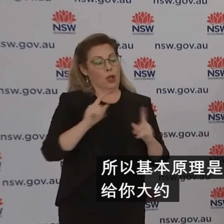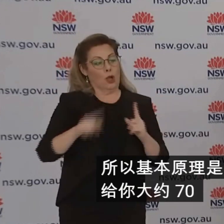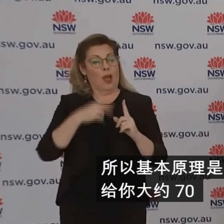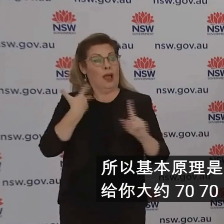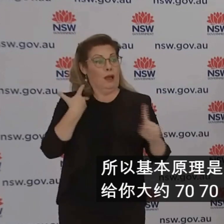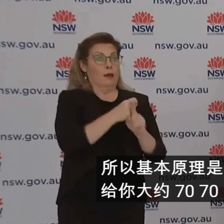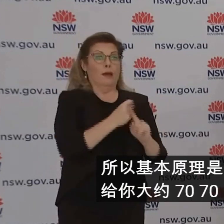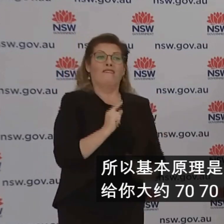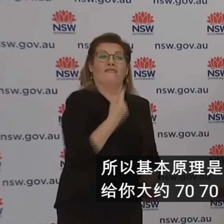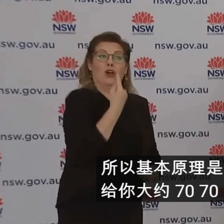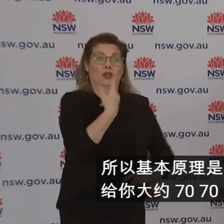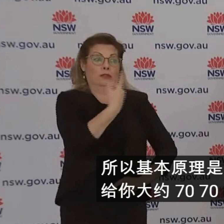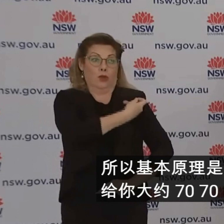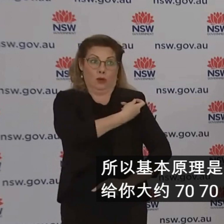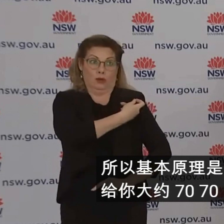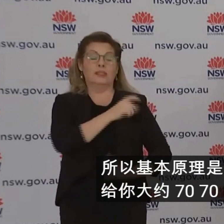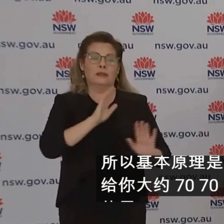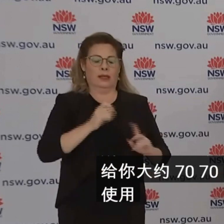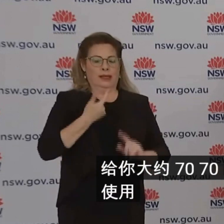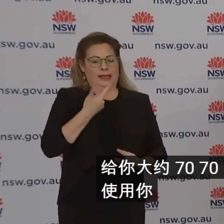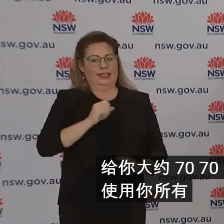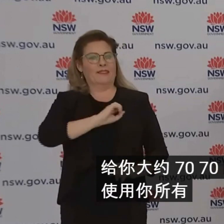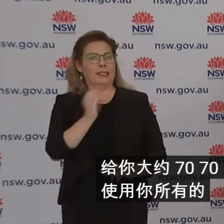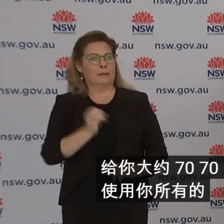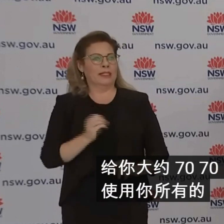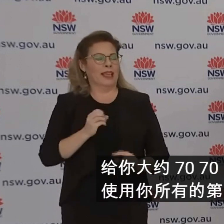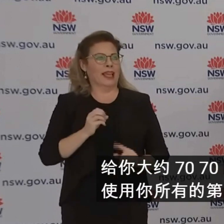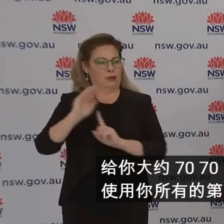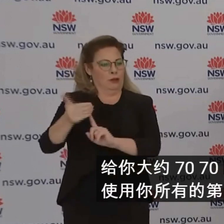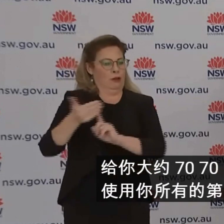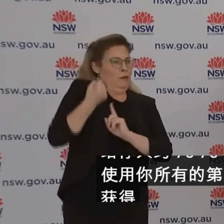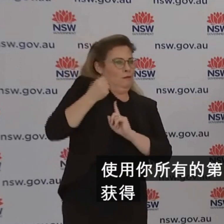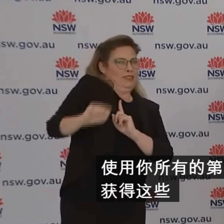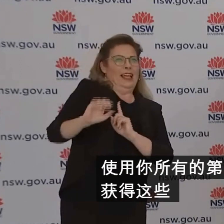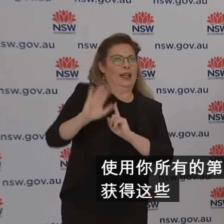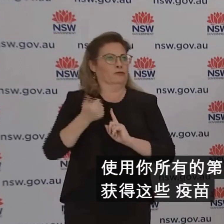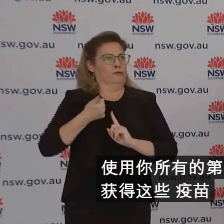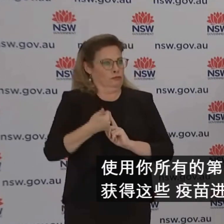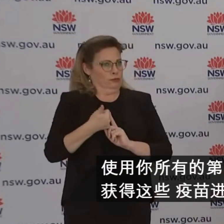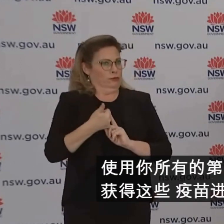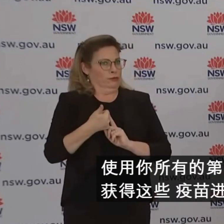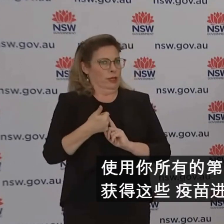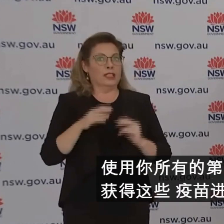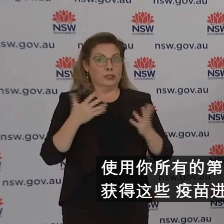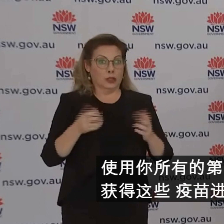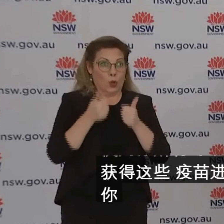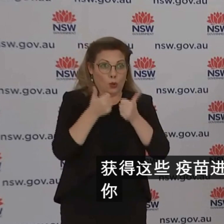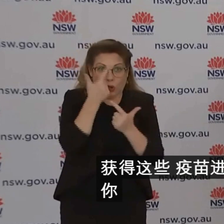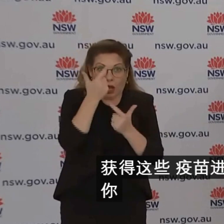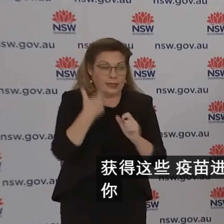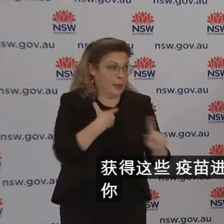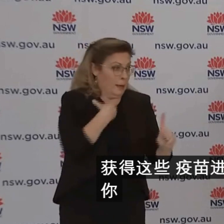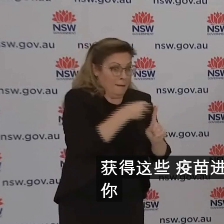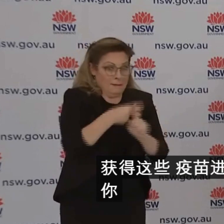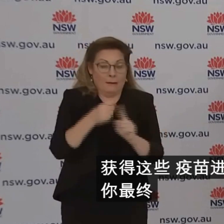about a 70% protection. So by using all your first doses and getting those vaccines into arms, then you end